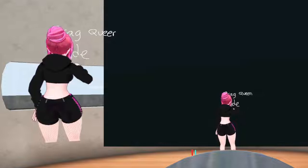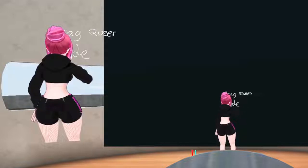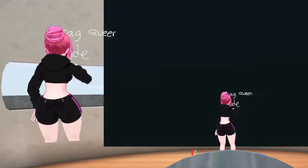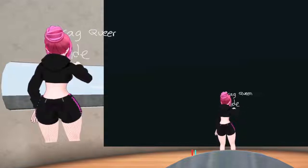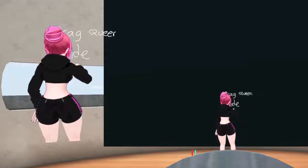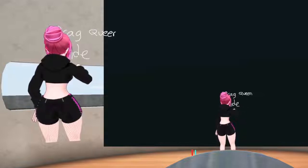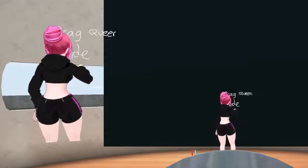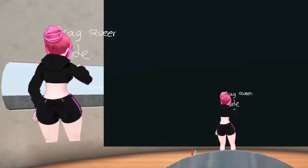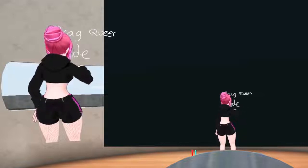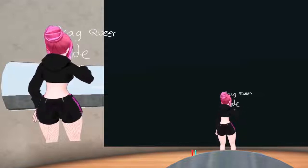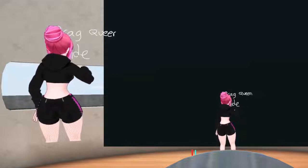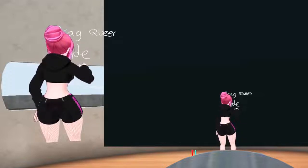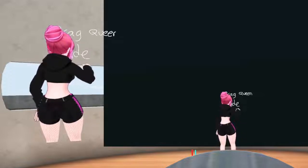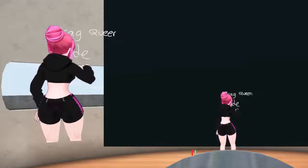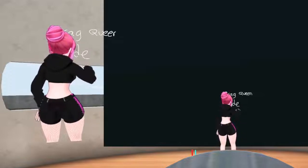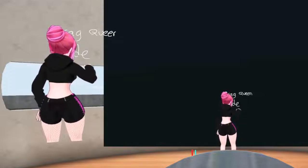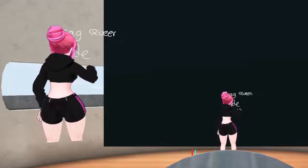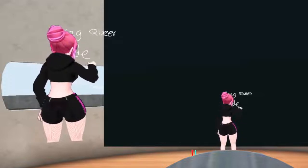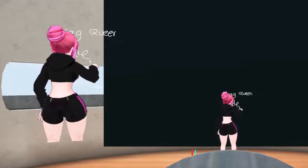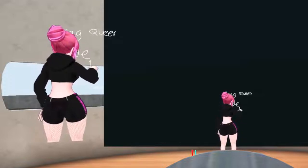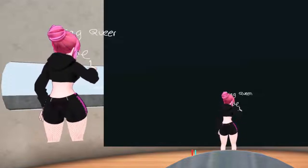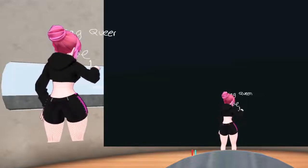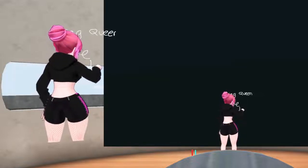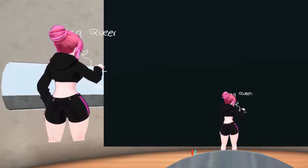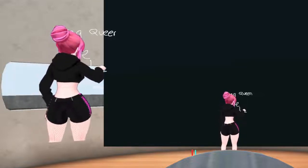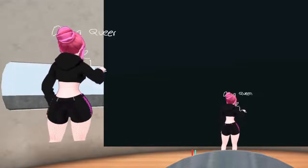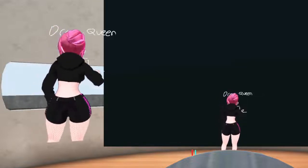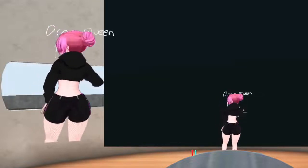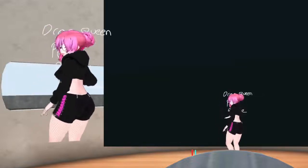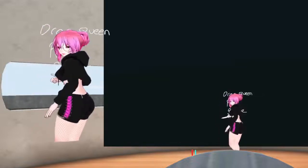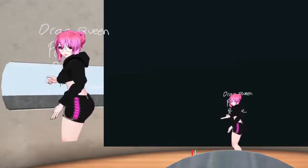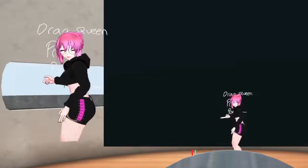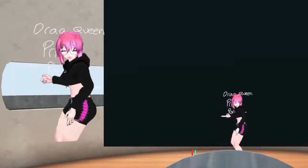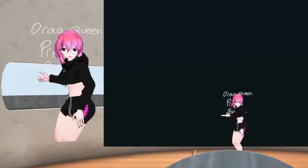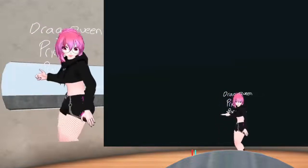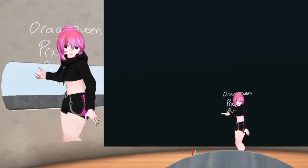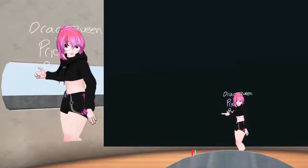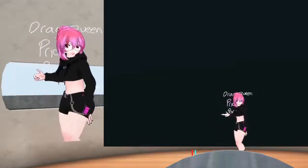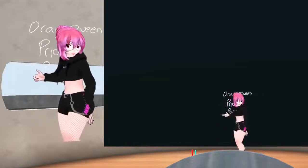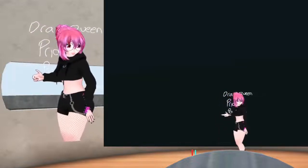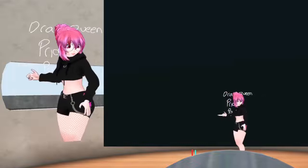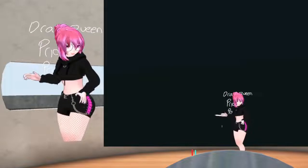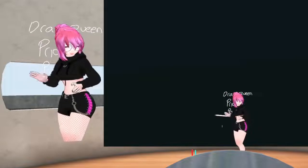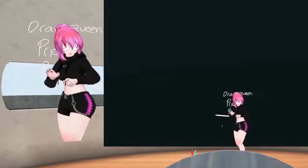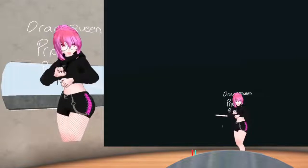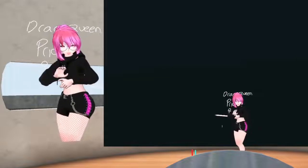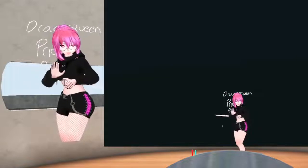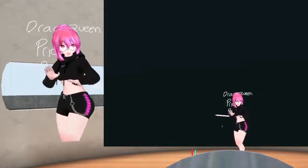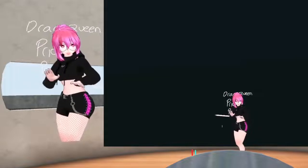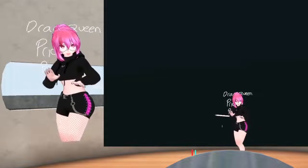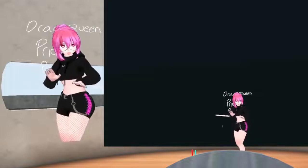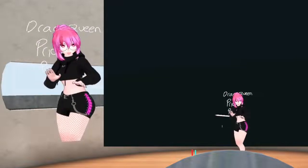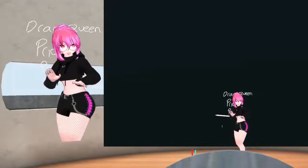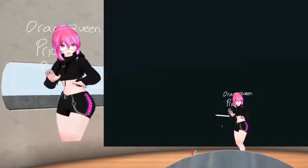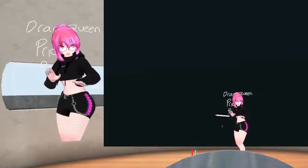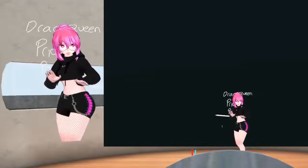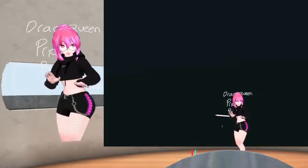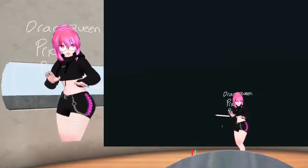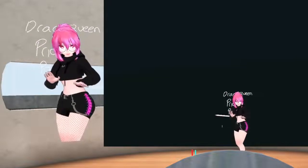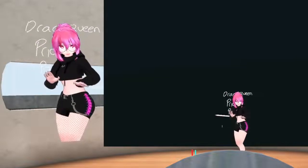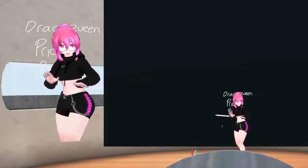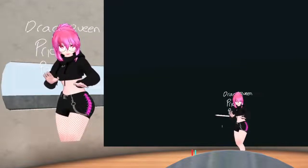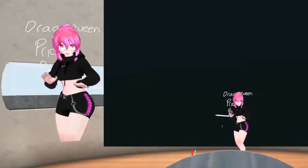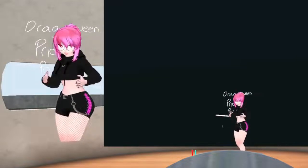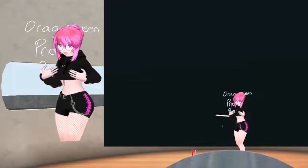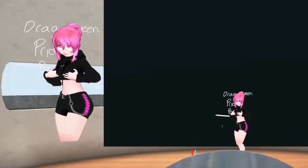And we could do parade as well, pride parades. Except I don't know, are pride parades back? Is like COVID kind of calmed down now?